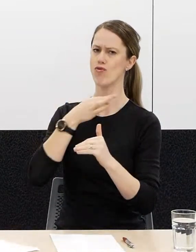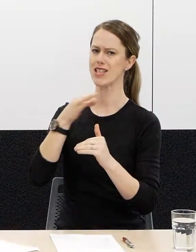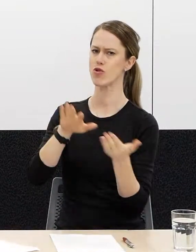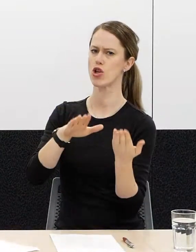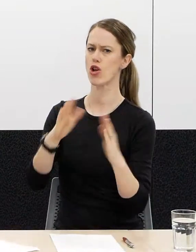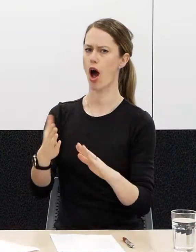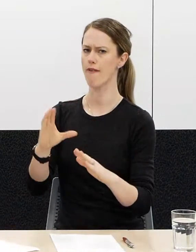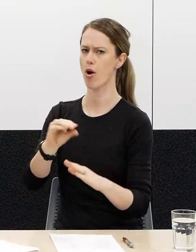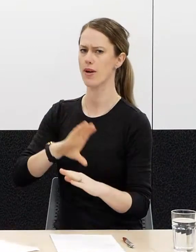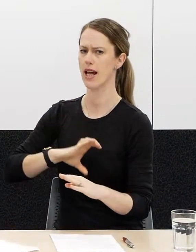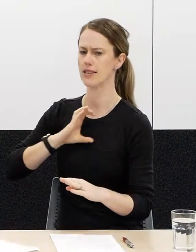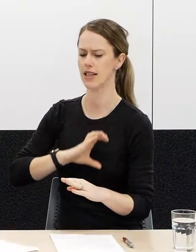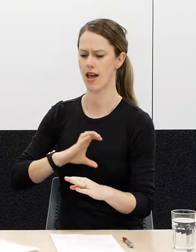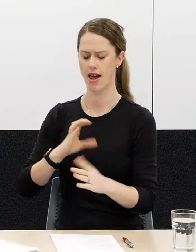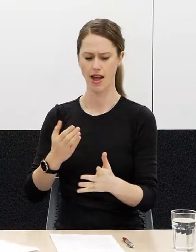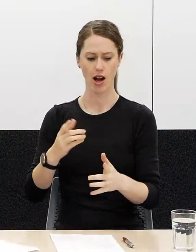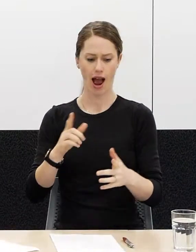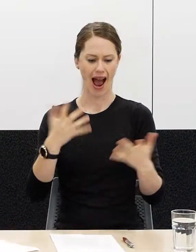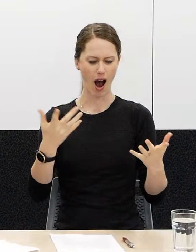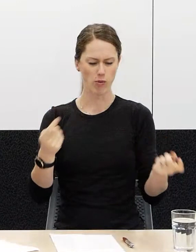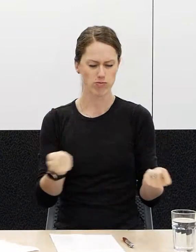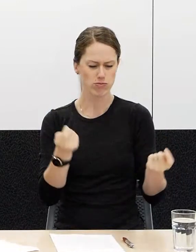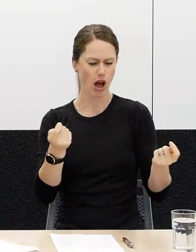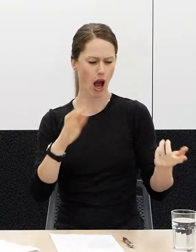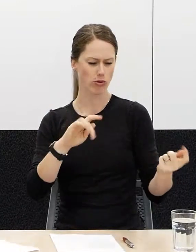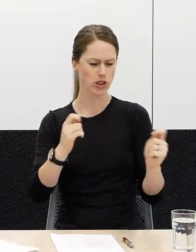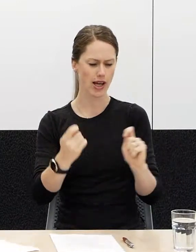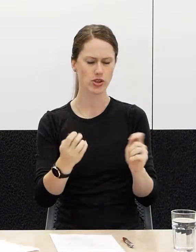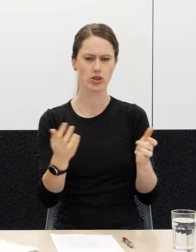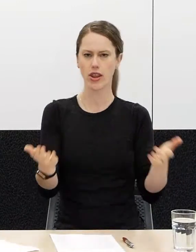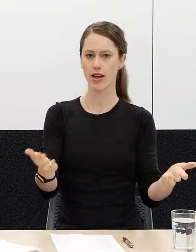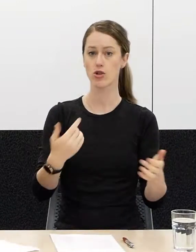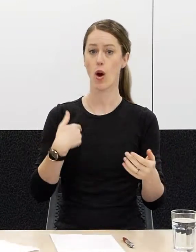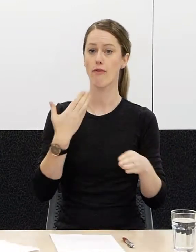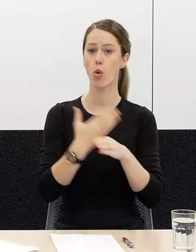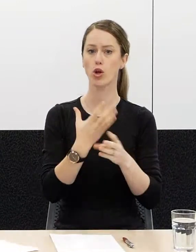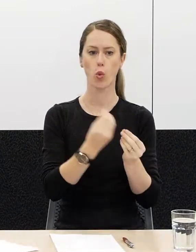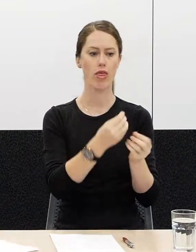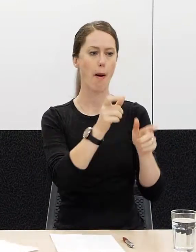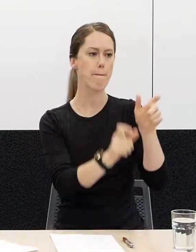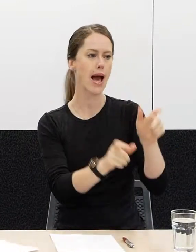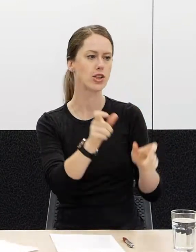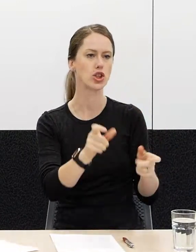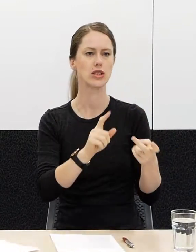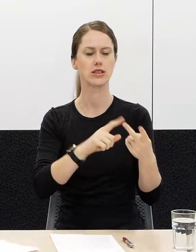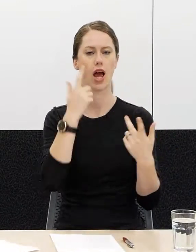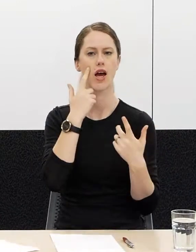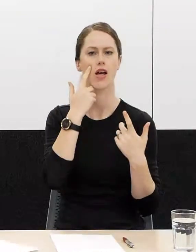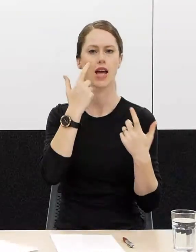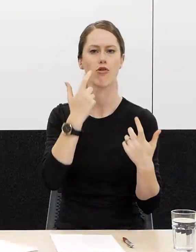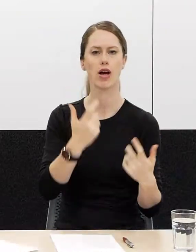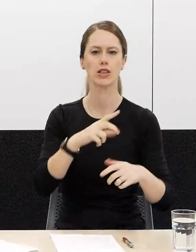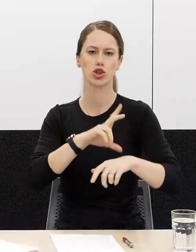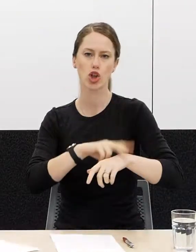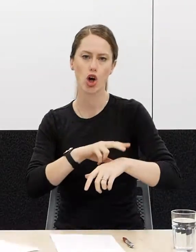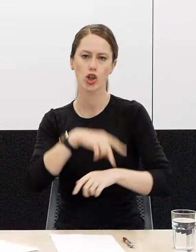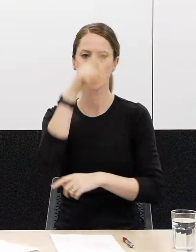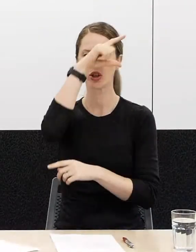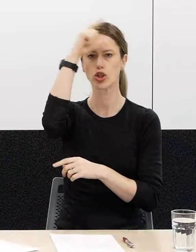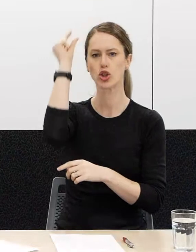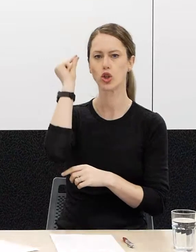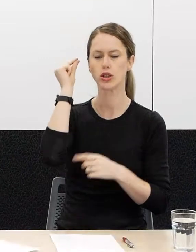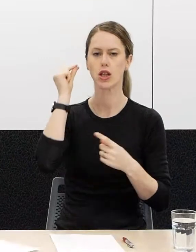most importantly, what we can do about that. So I've worked alongside patients, their carers, doctors,